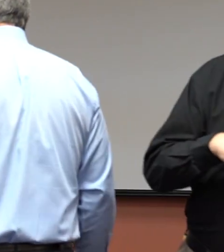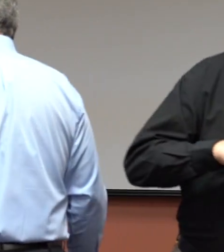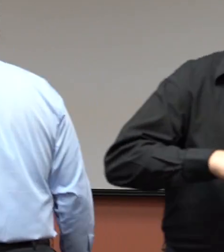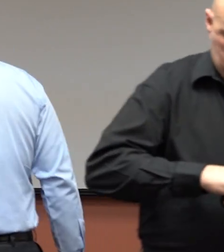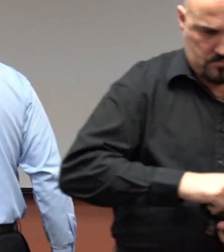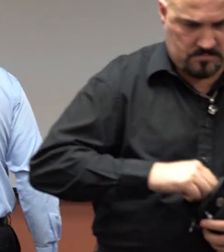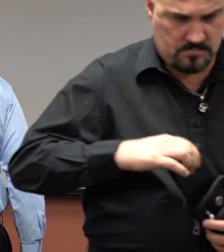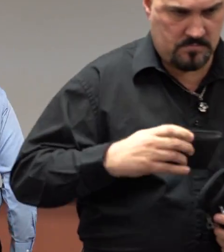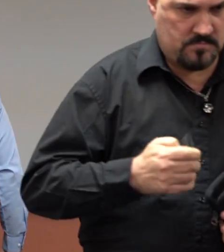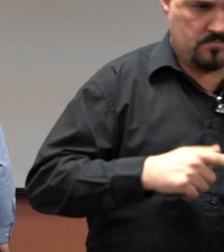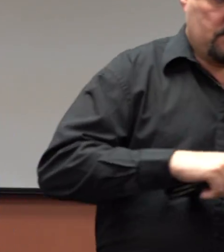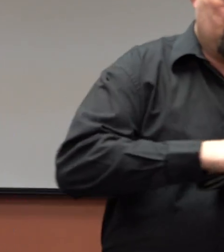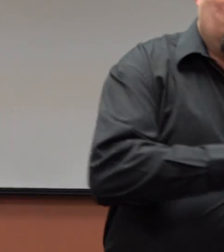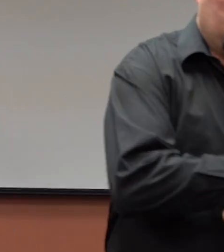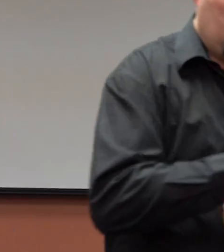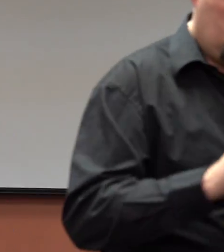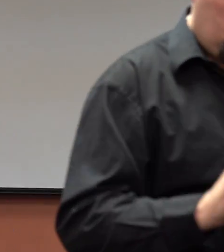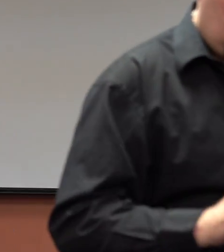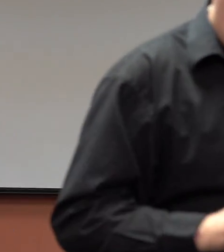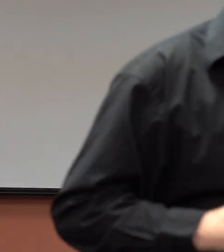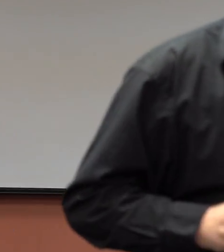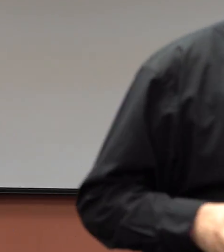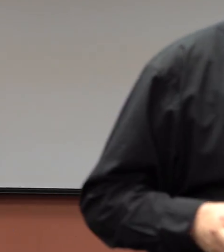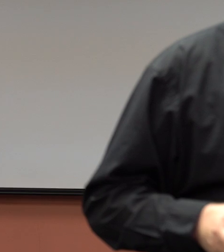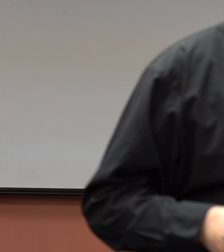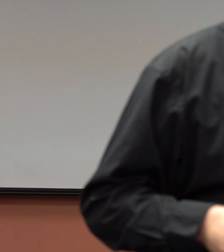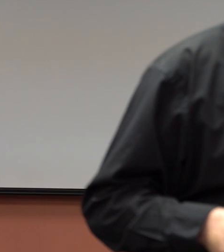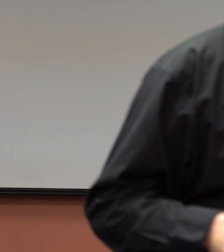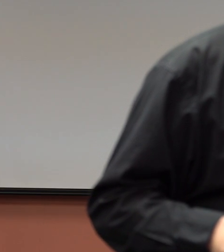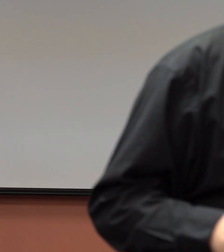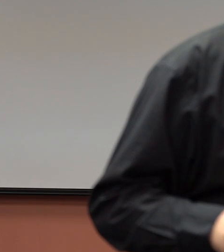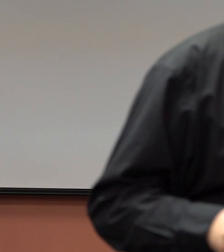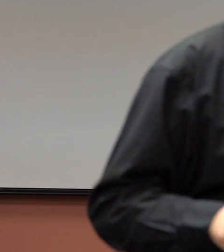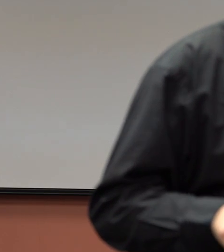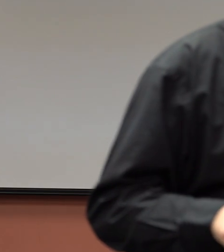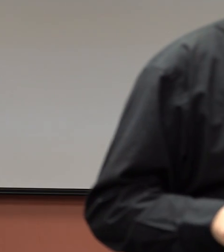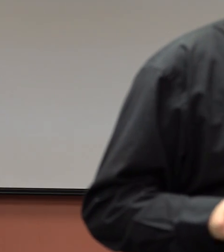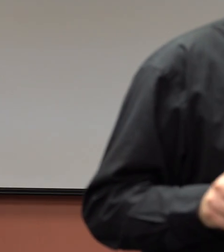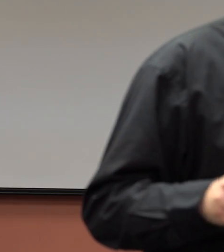You know, it's like the people have issues, whether it be